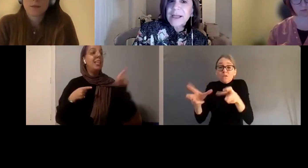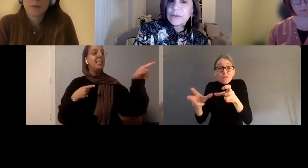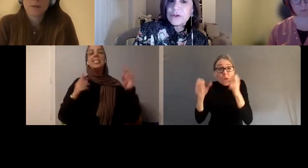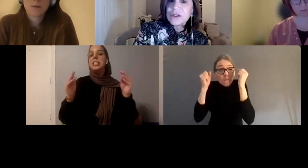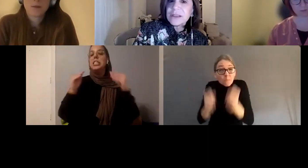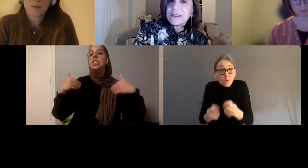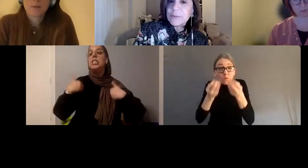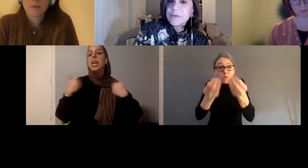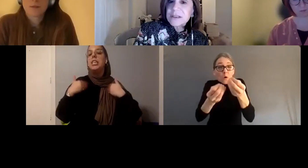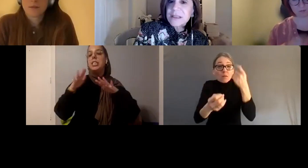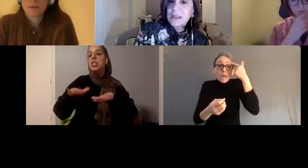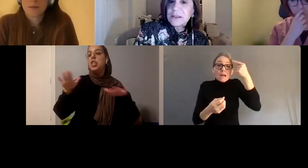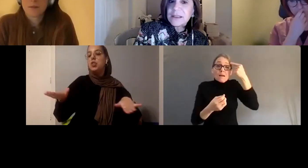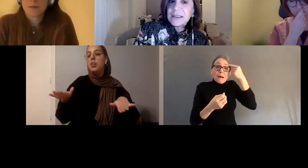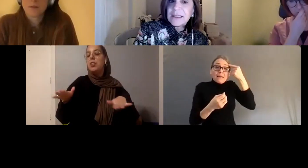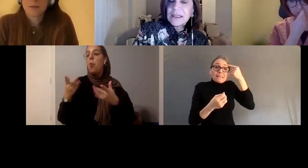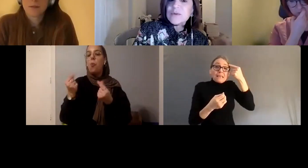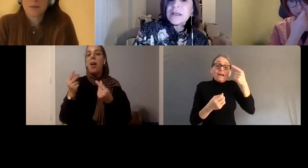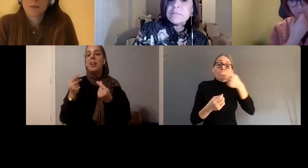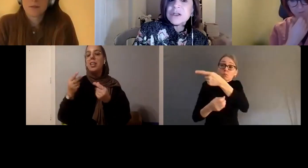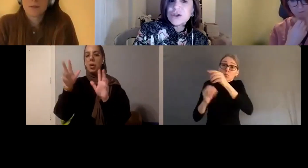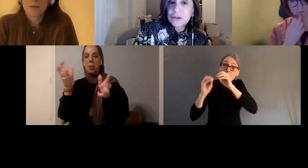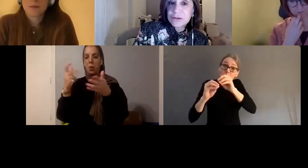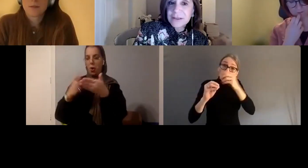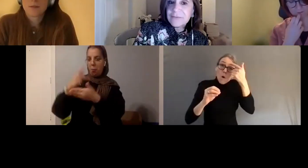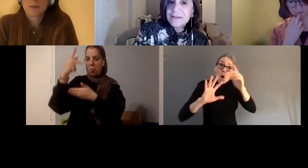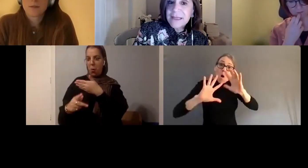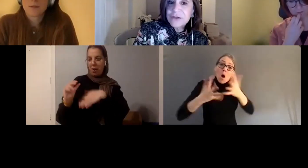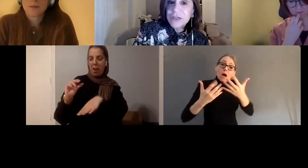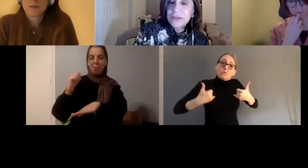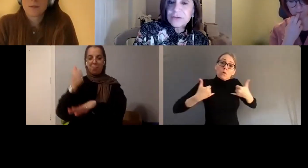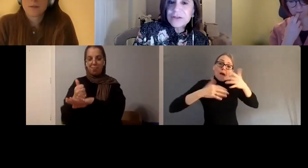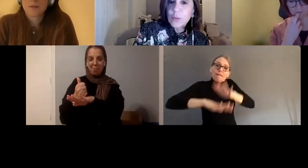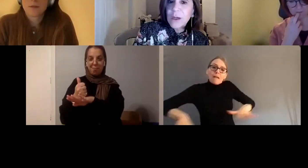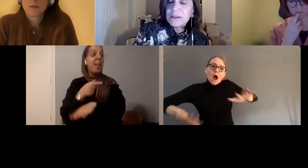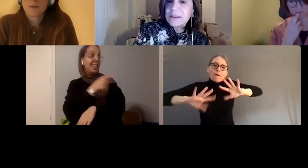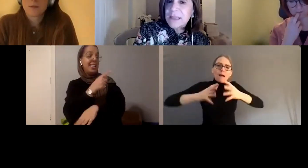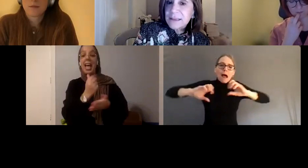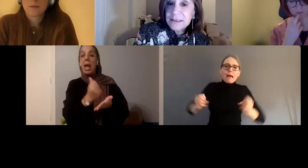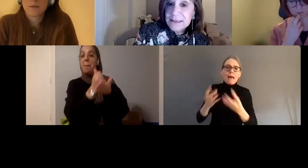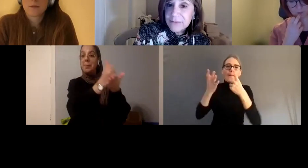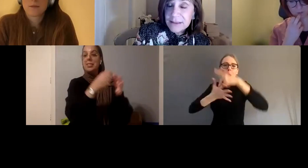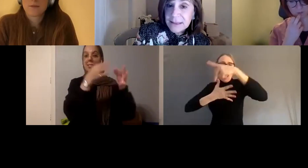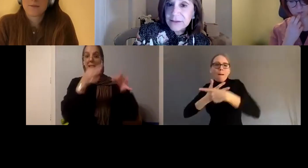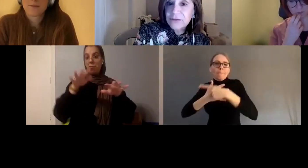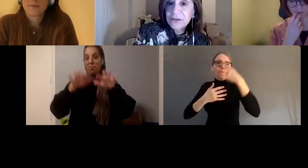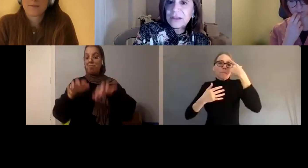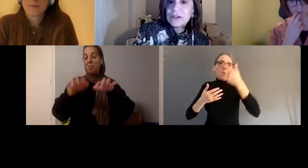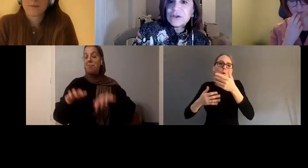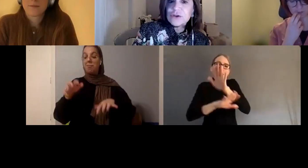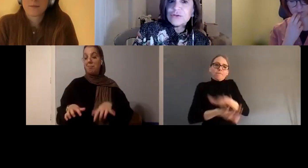a language he had helped to design. He was on a mission to convince educators that while in